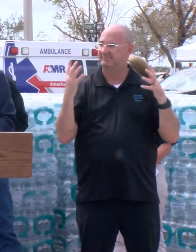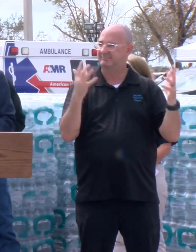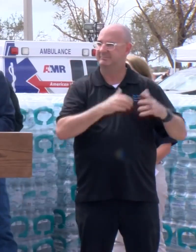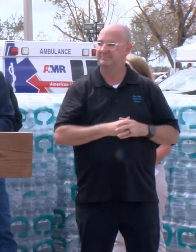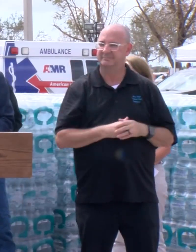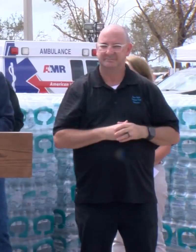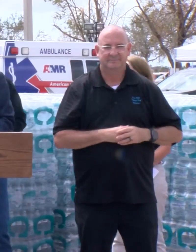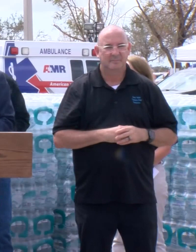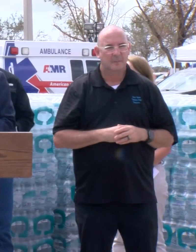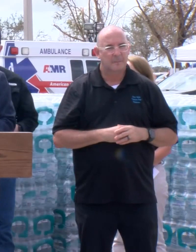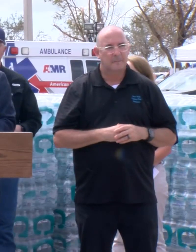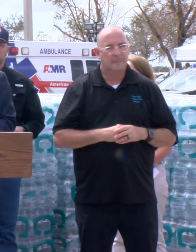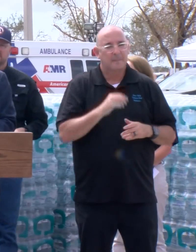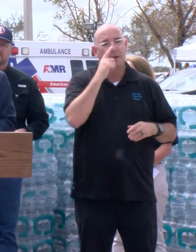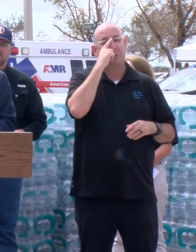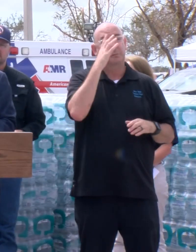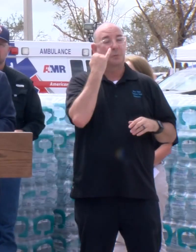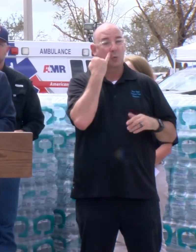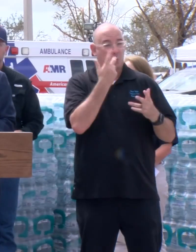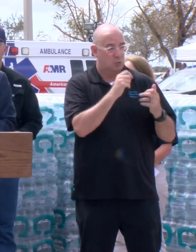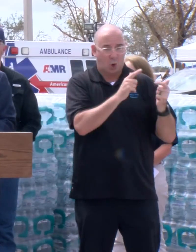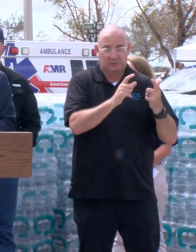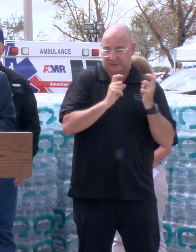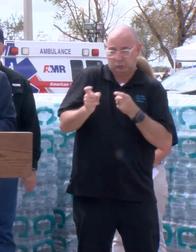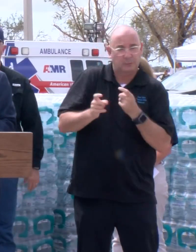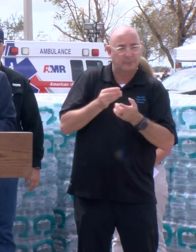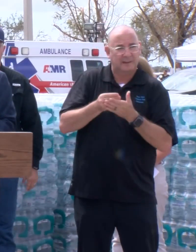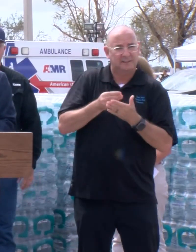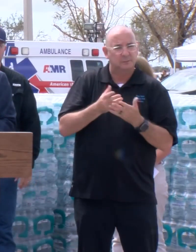And if you want to contribute, you can go